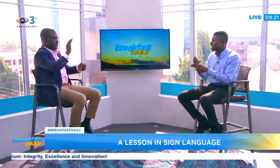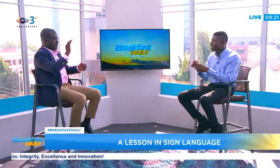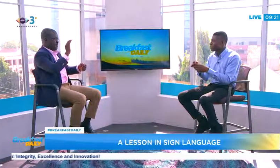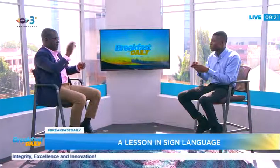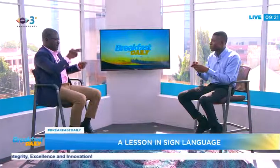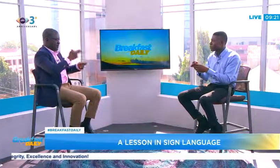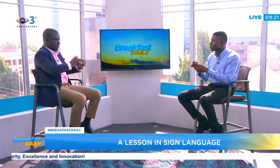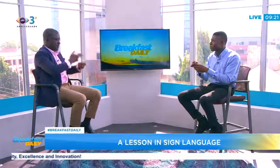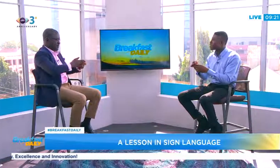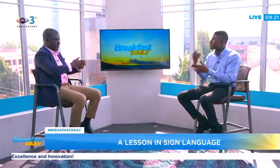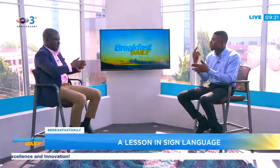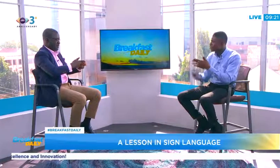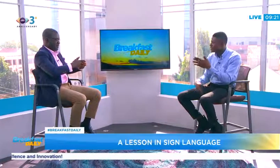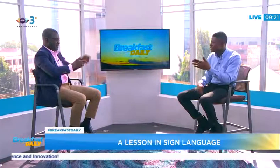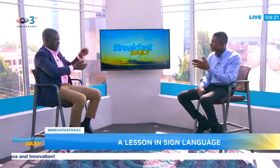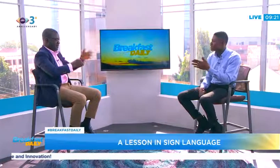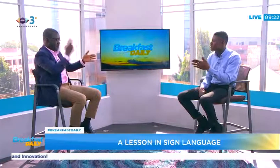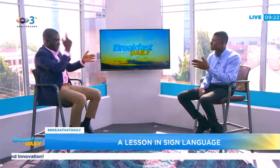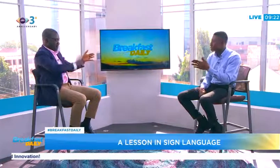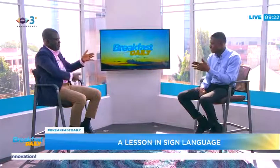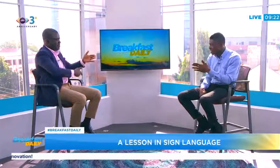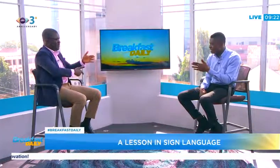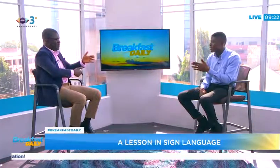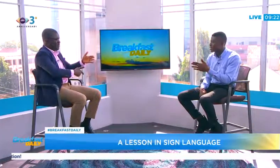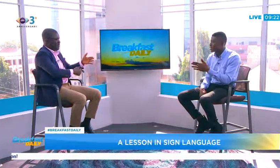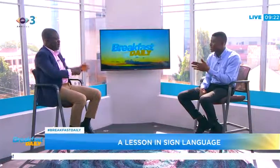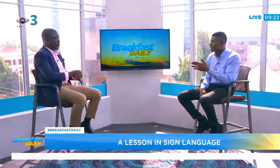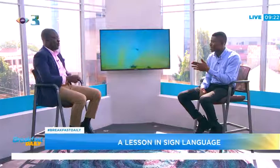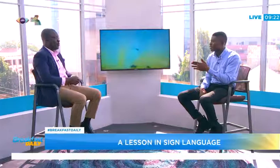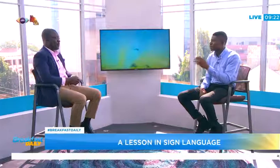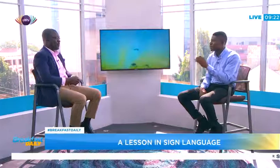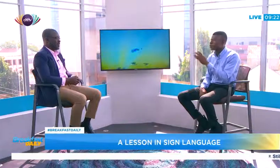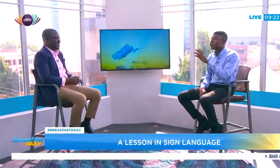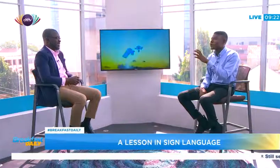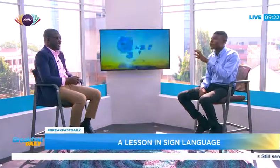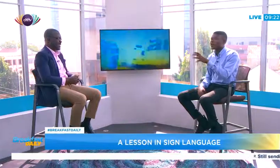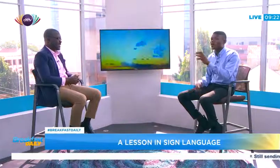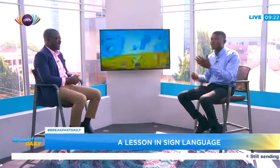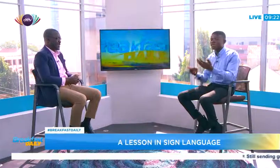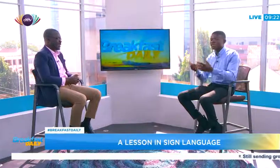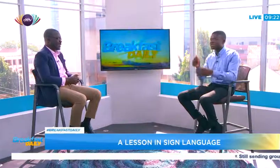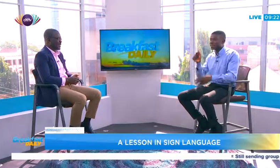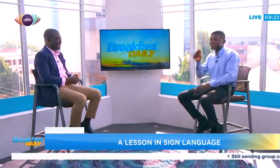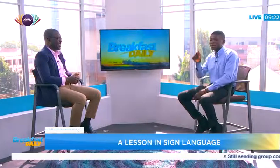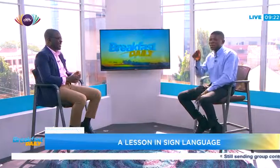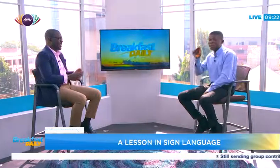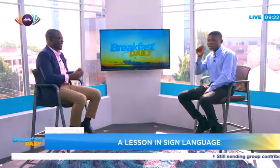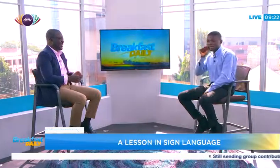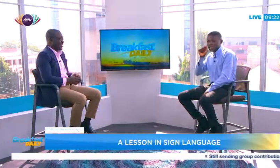Name. Hot. Yeah. Wow. So before That's a this lot. is my sign name